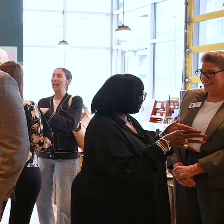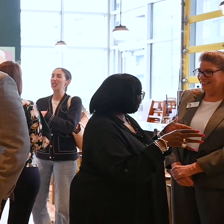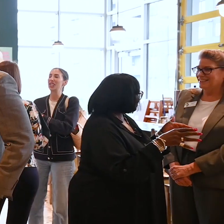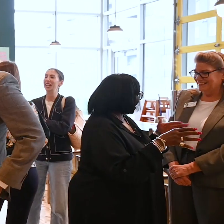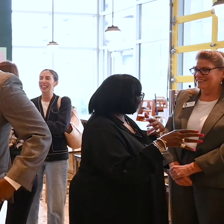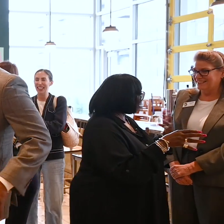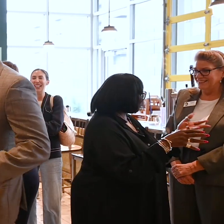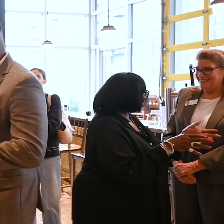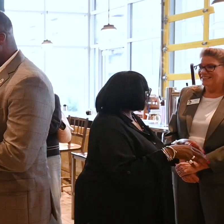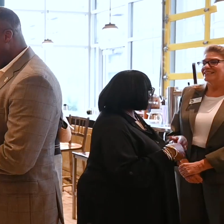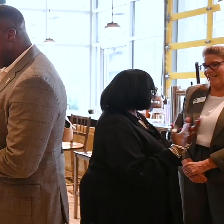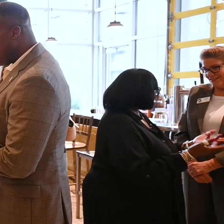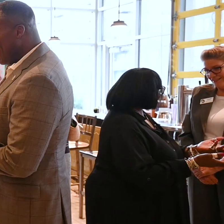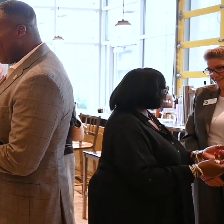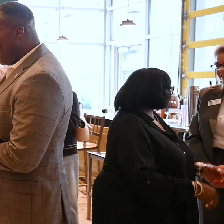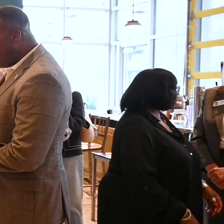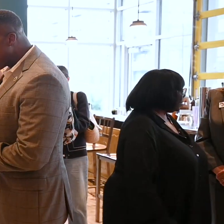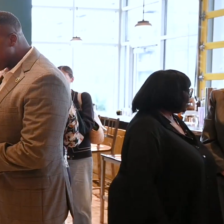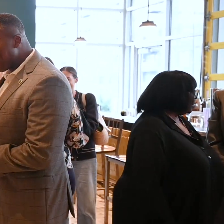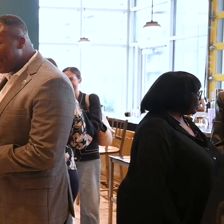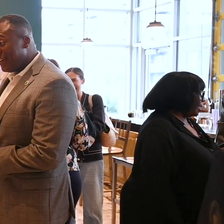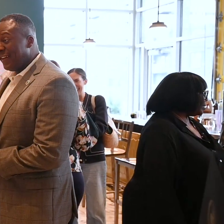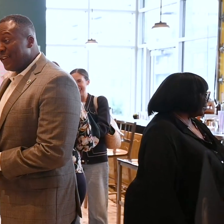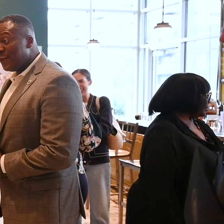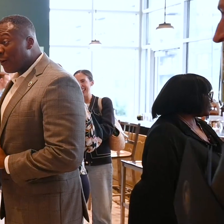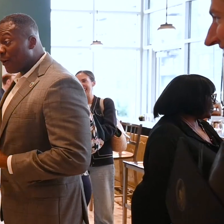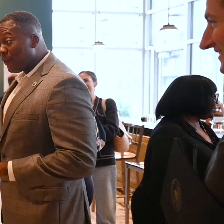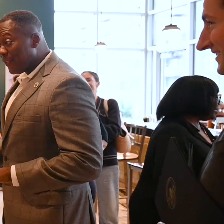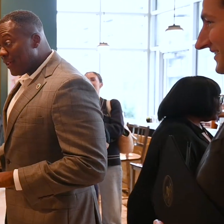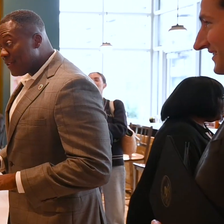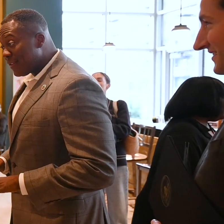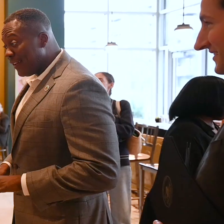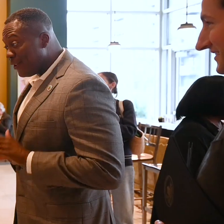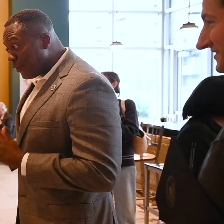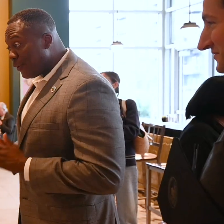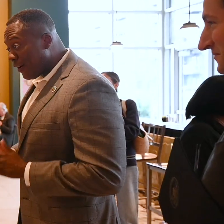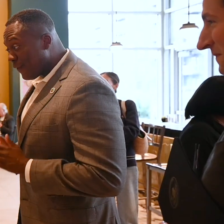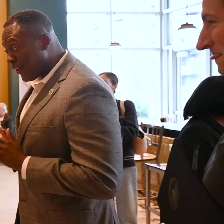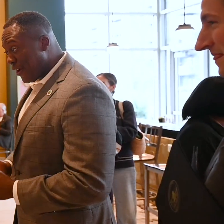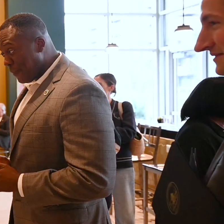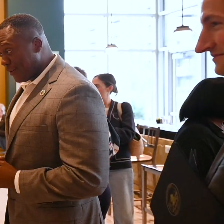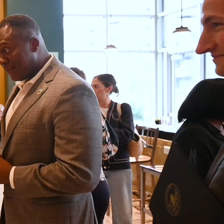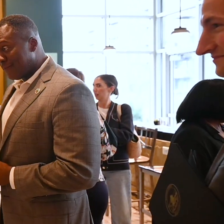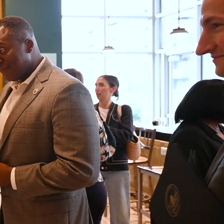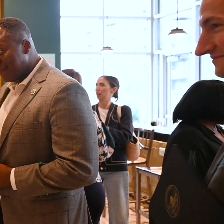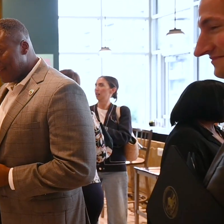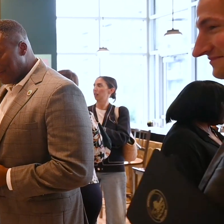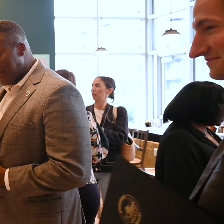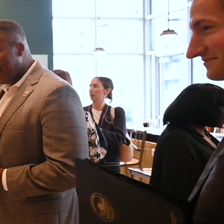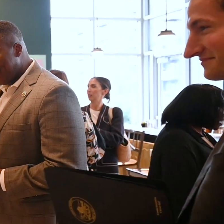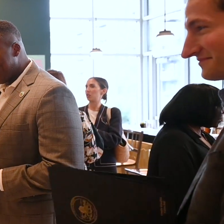people who worked hard behind the scenes to make this happen, and in the shadow of HOCO Pulitzo's own legendary